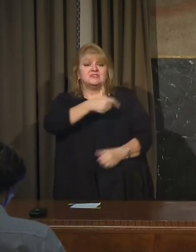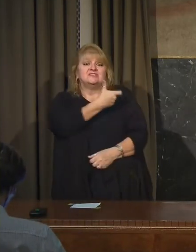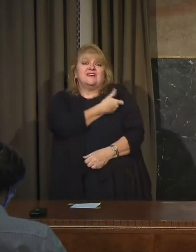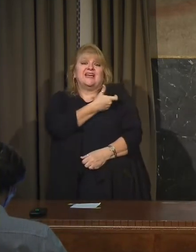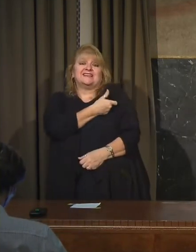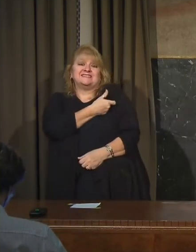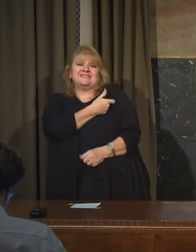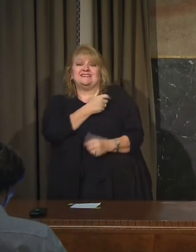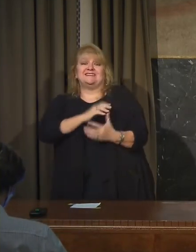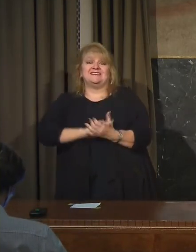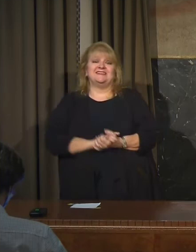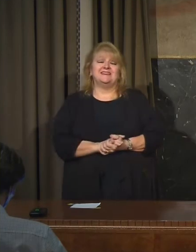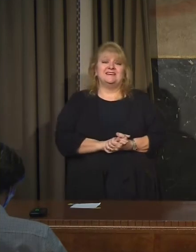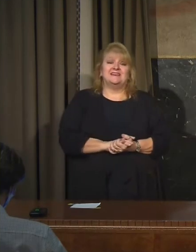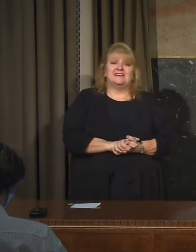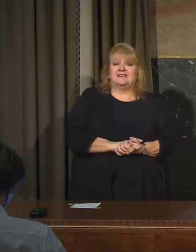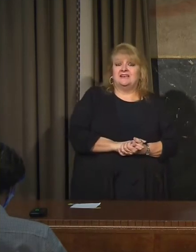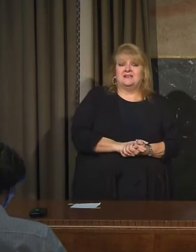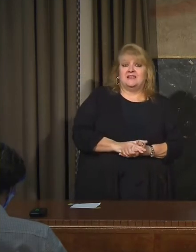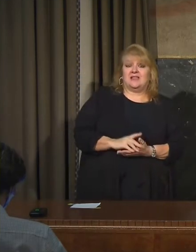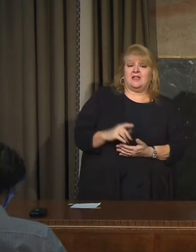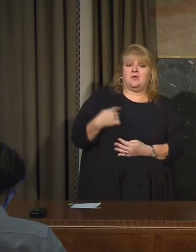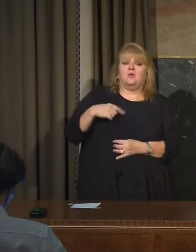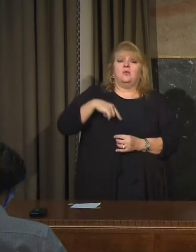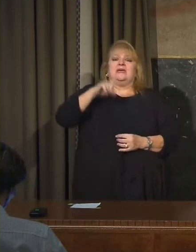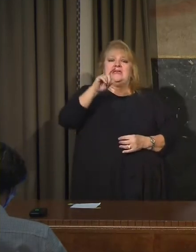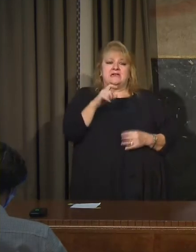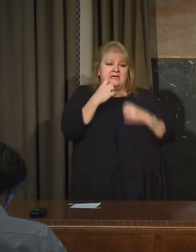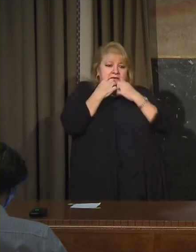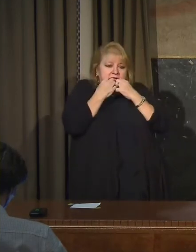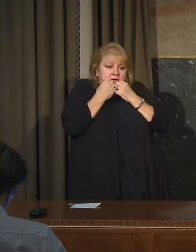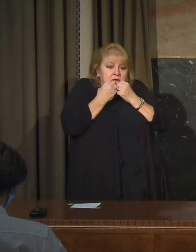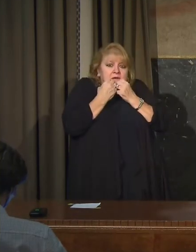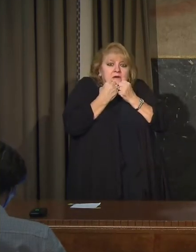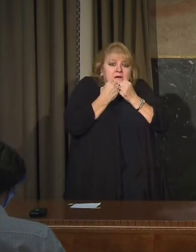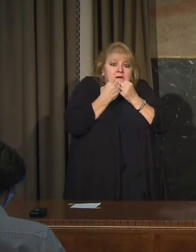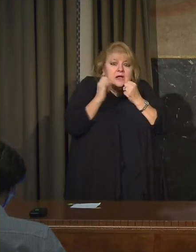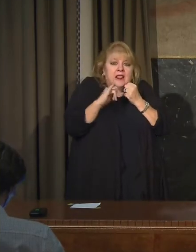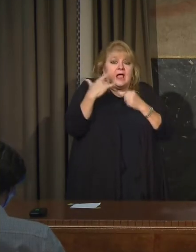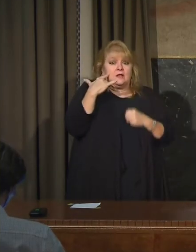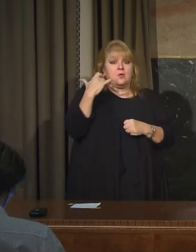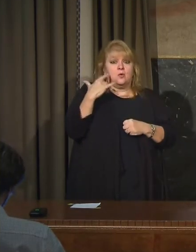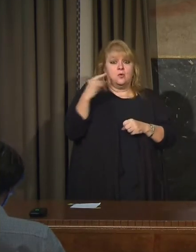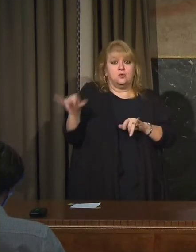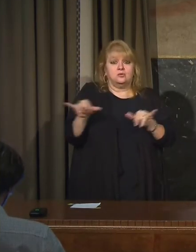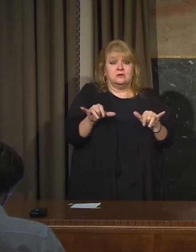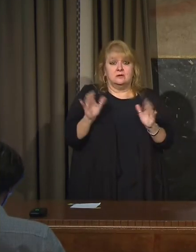as far as I'm concerned, we need to be treating it like gold.